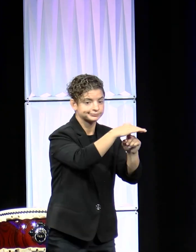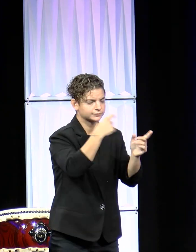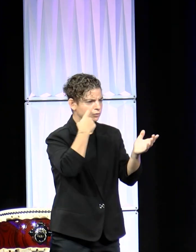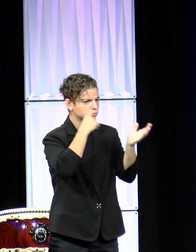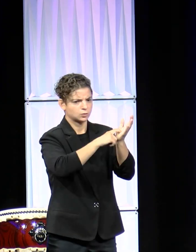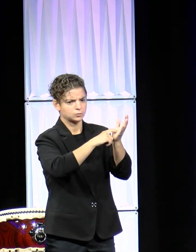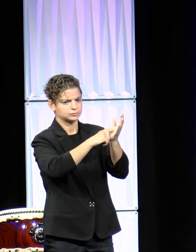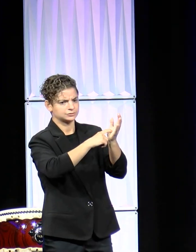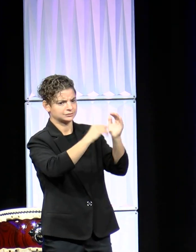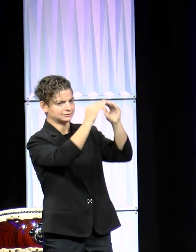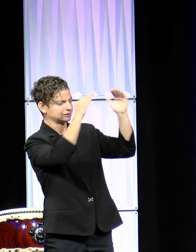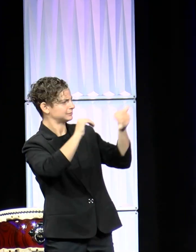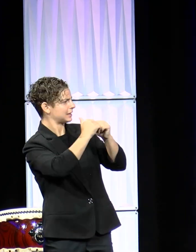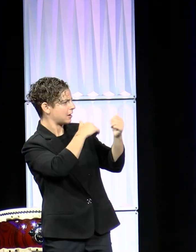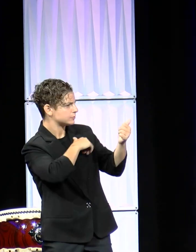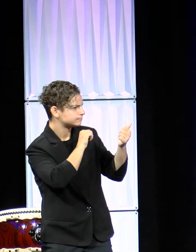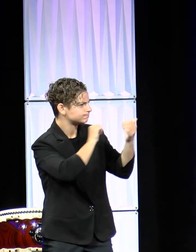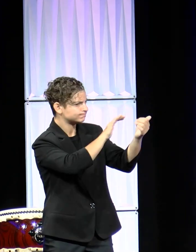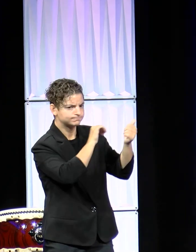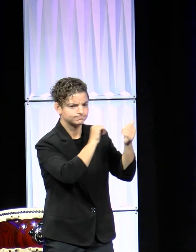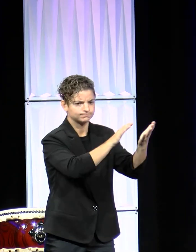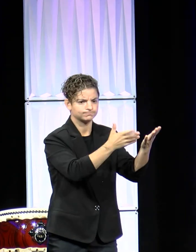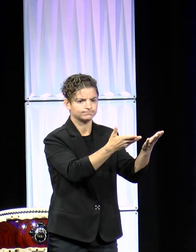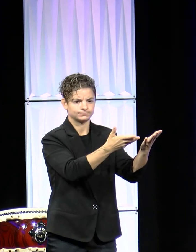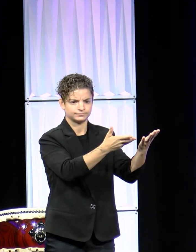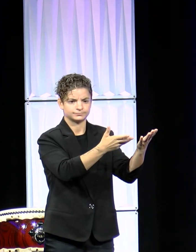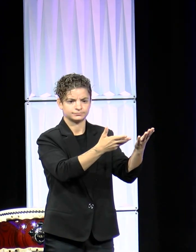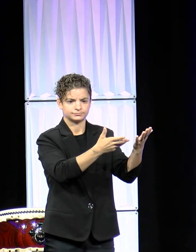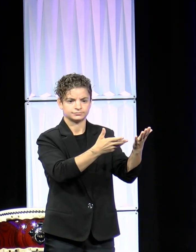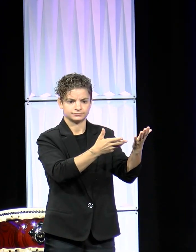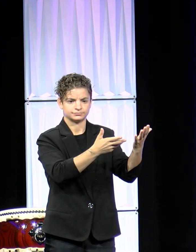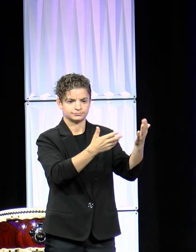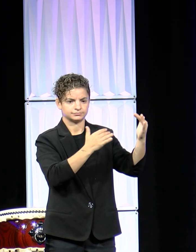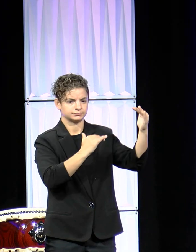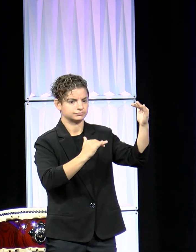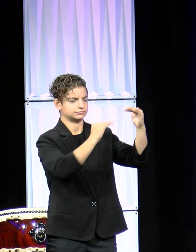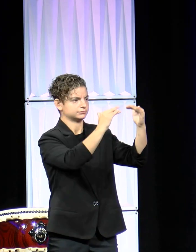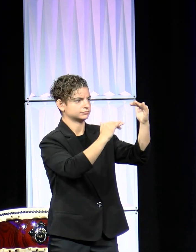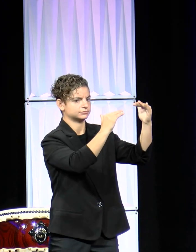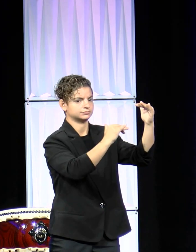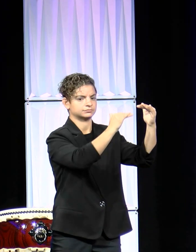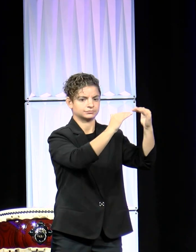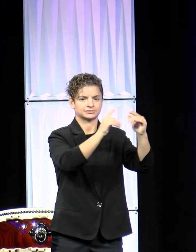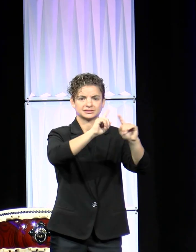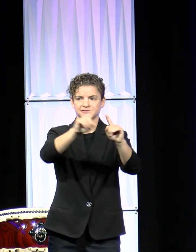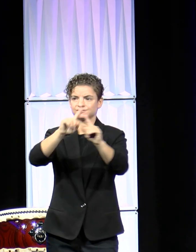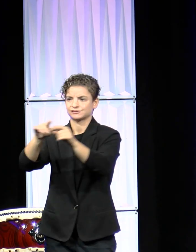those sessions on what you can do in your everyday lives.